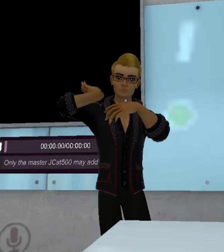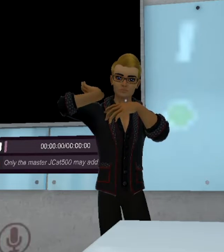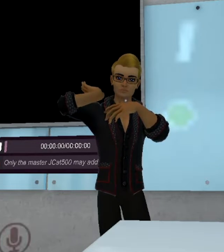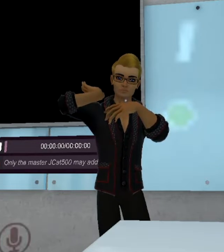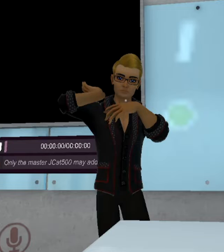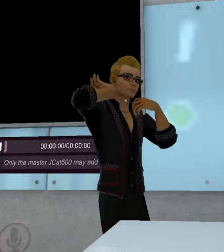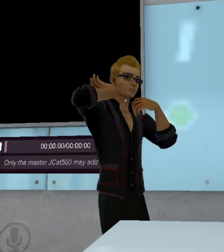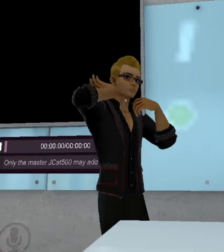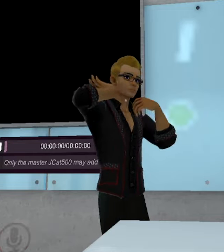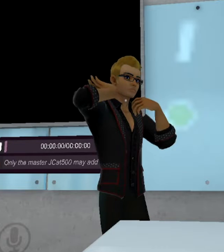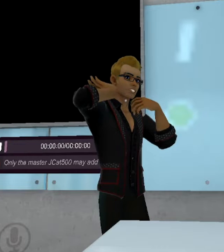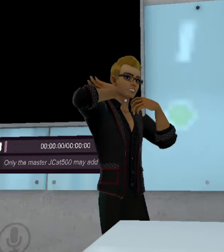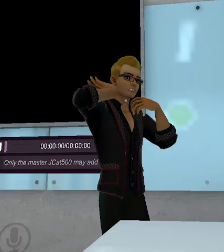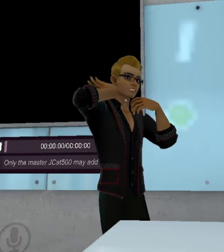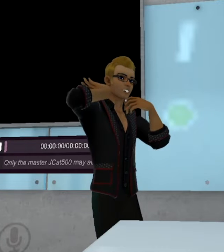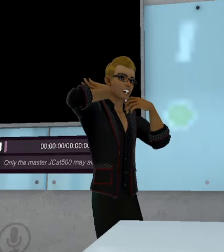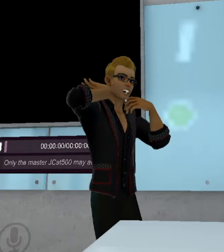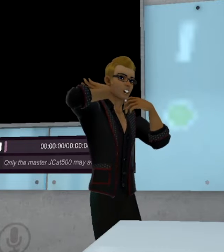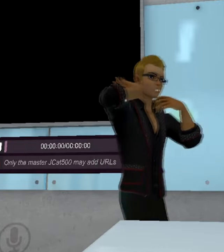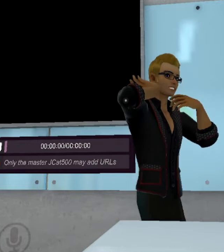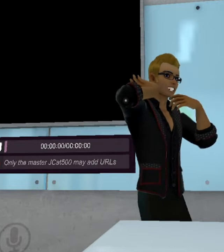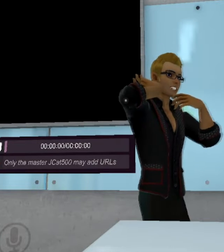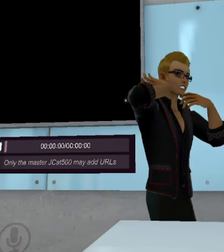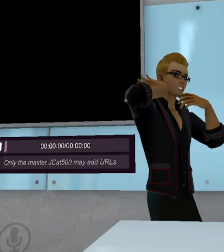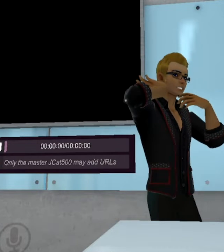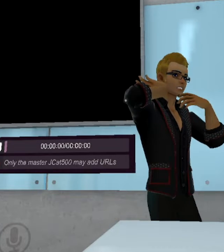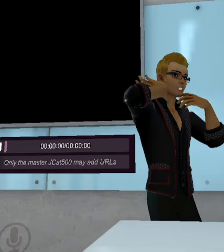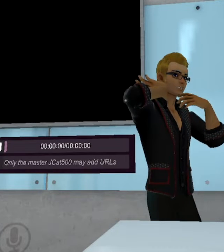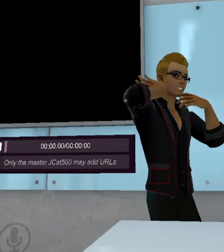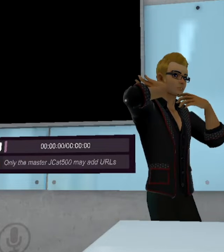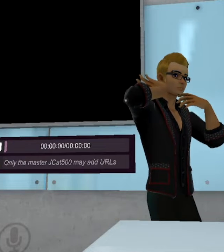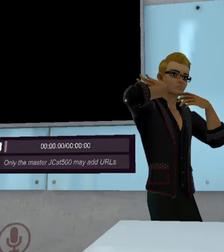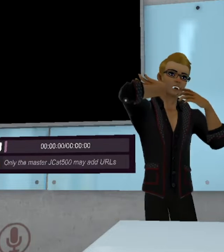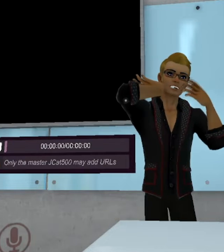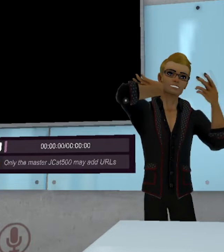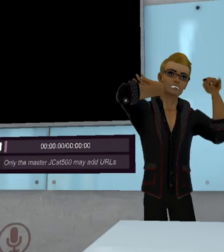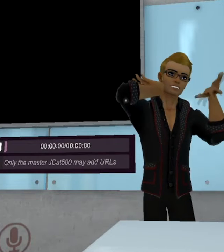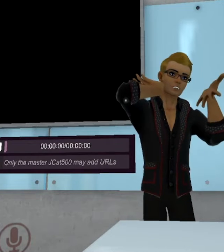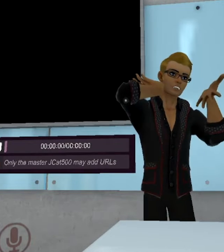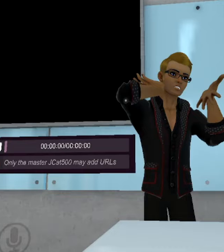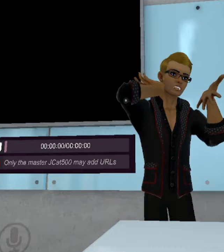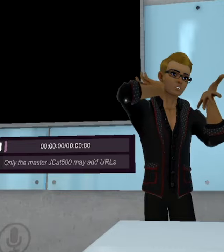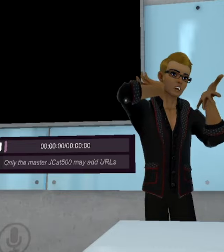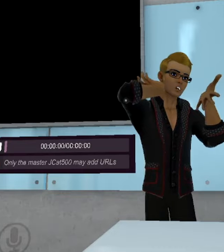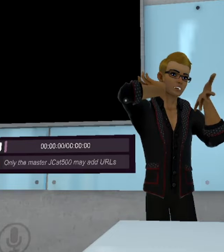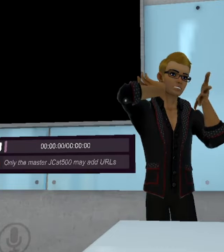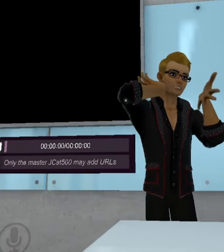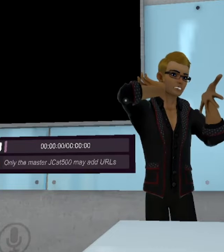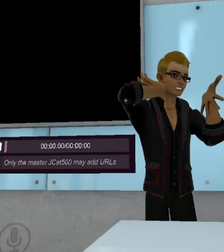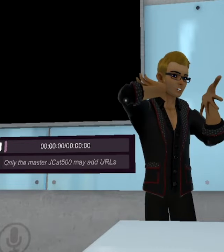Yeah. Other than that, I would say his development, like I said, is going very well. His